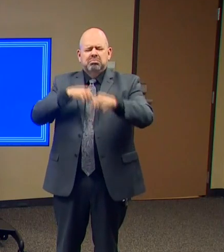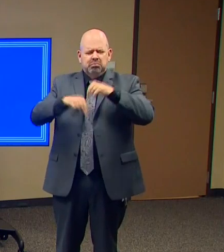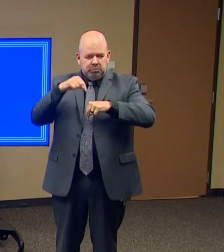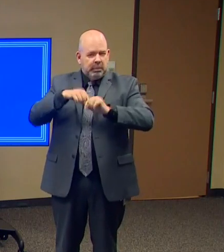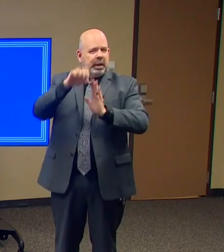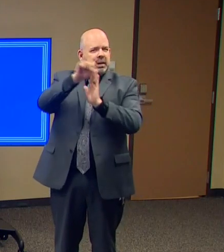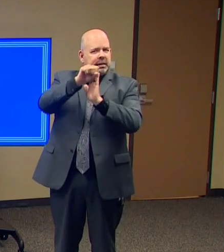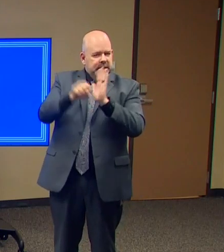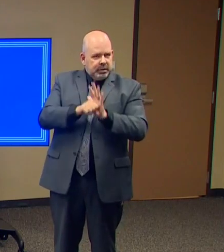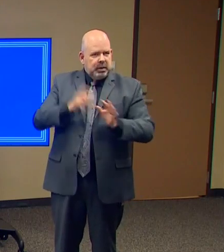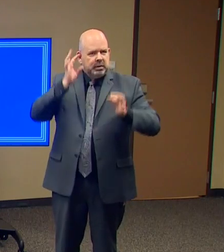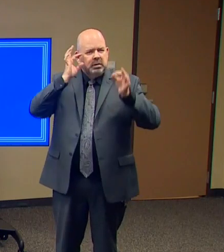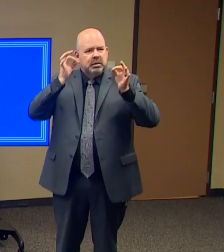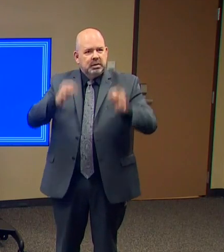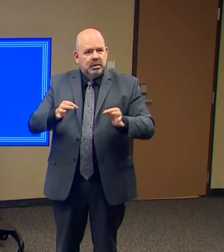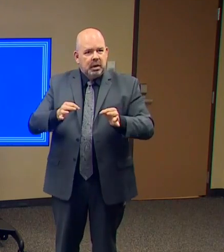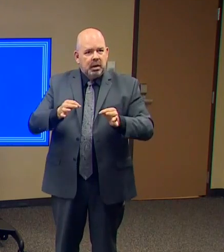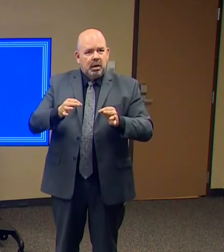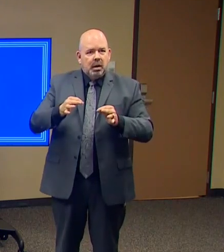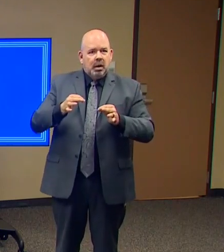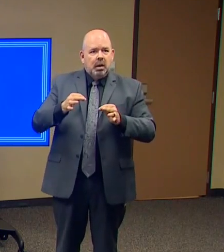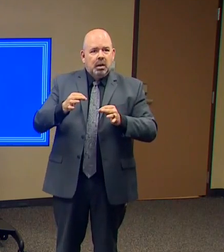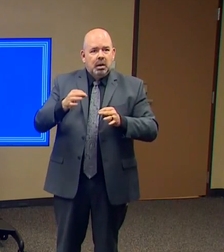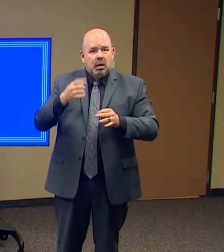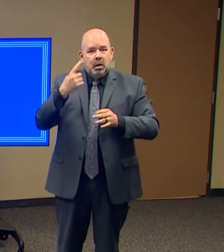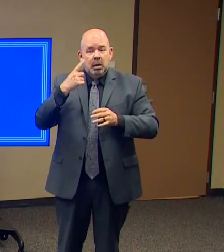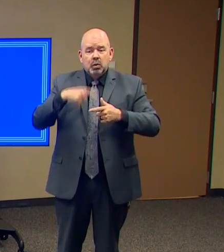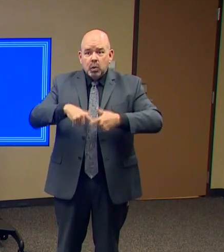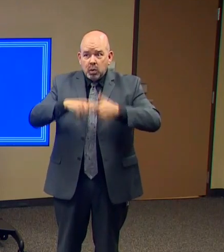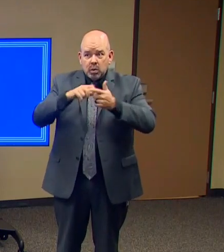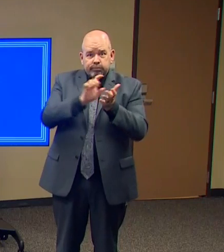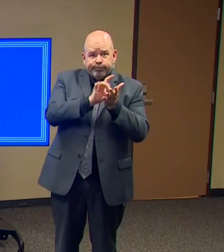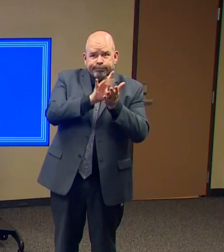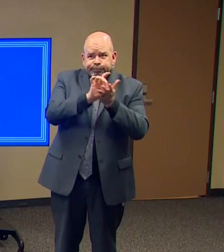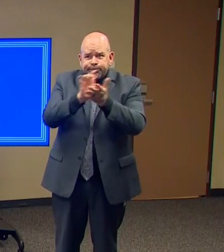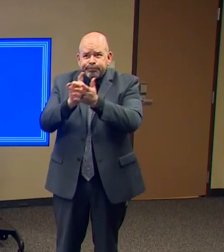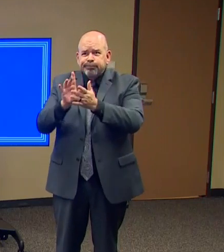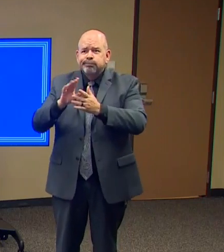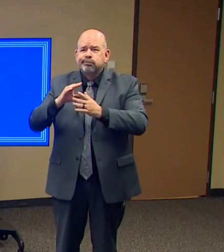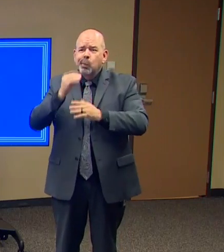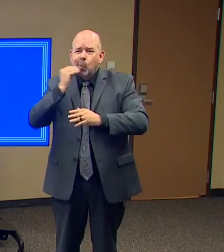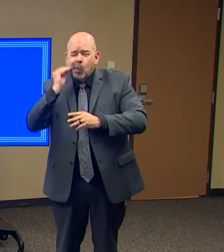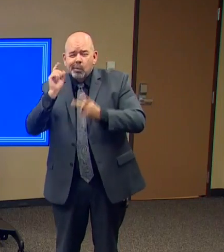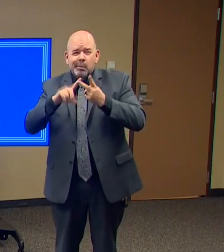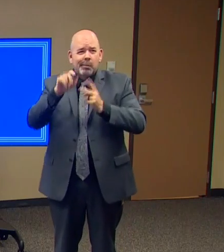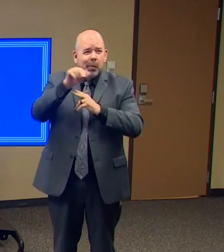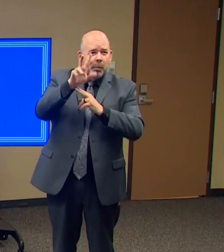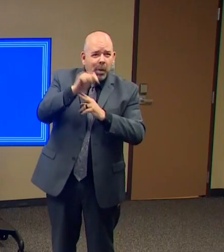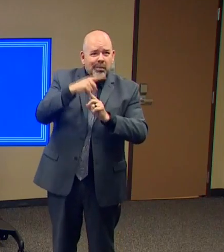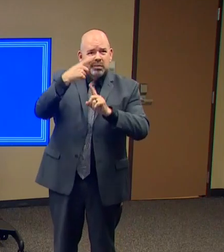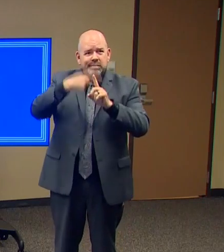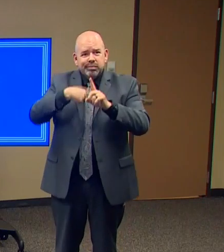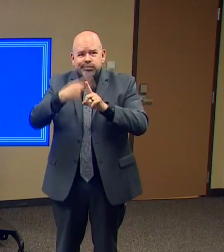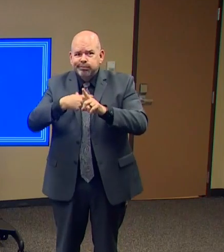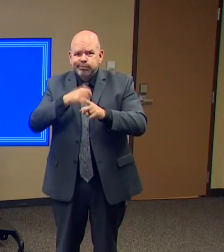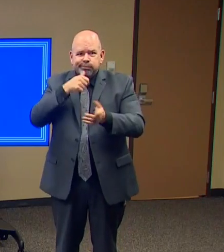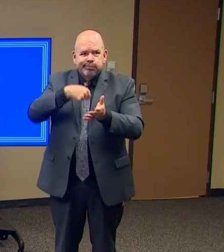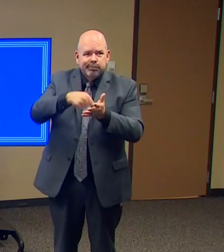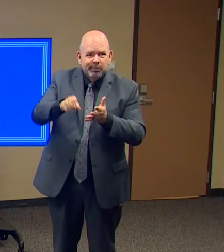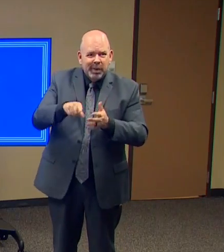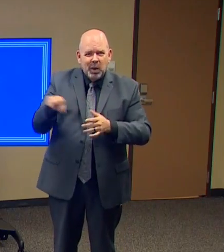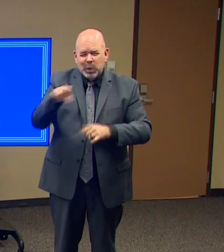therefore I want to talk to you about rental and mortgage assistance. For families who are still facing